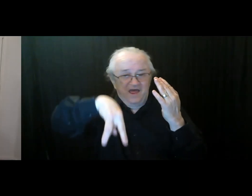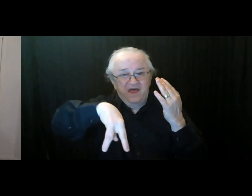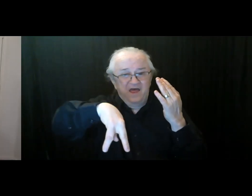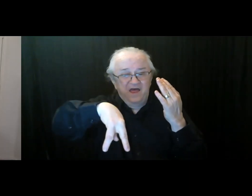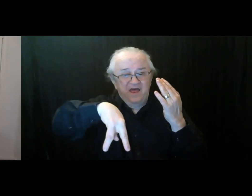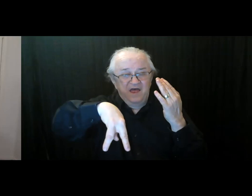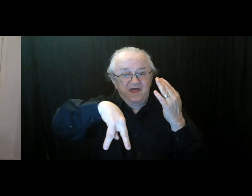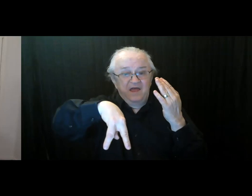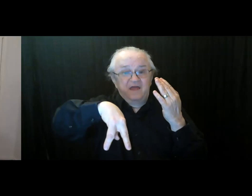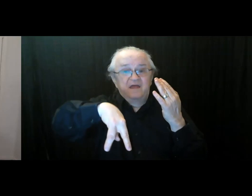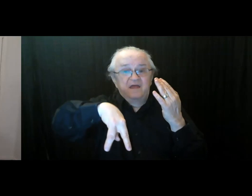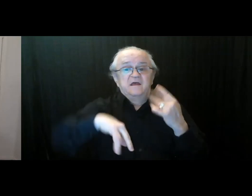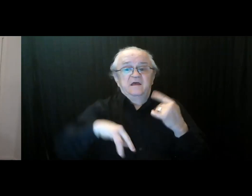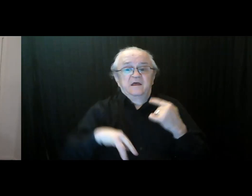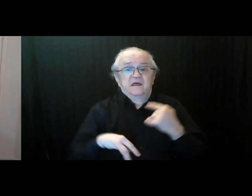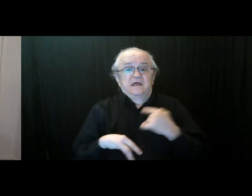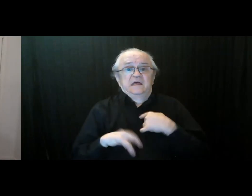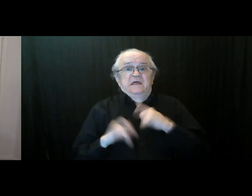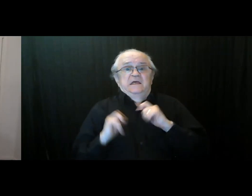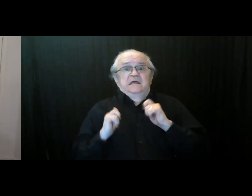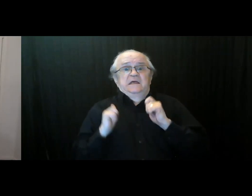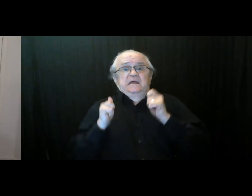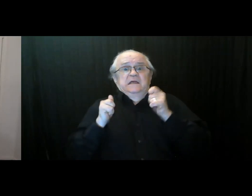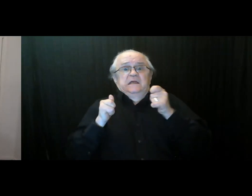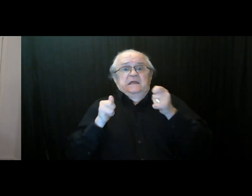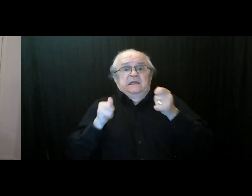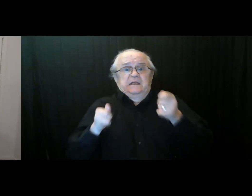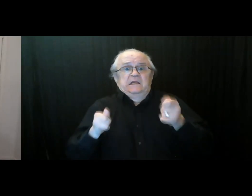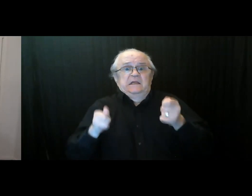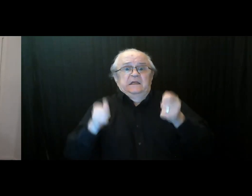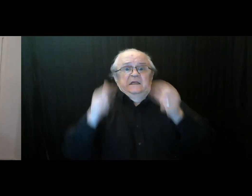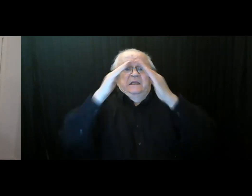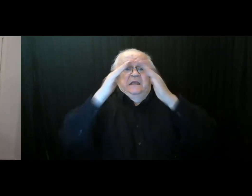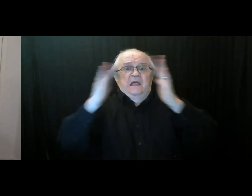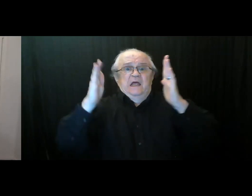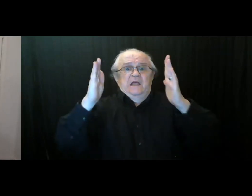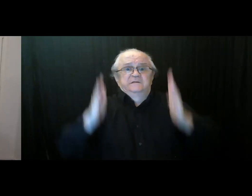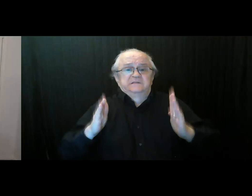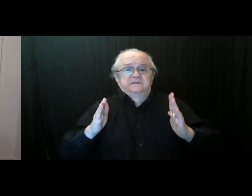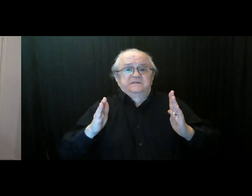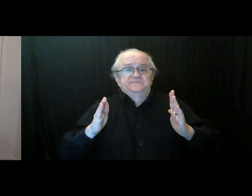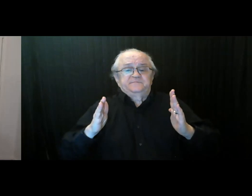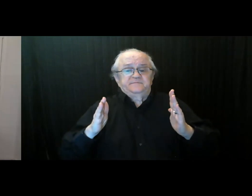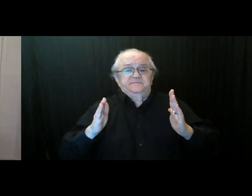I put my extension ladder up against the eave over the porch,